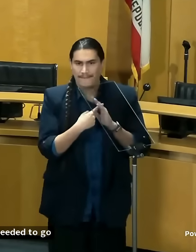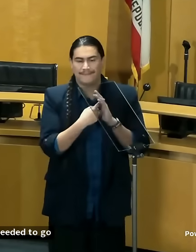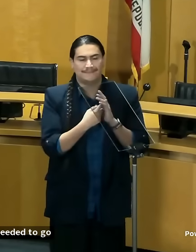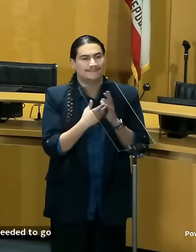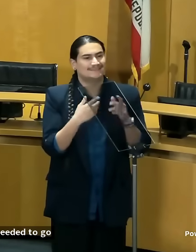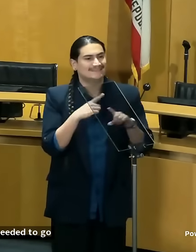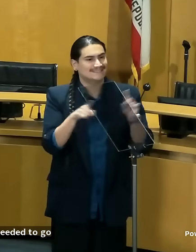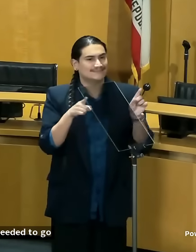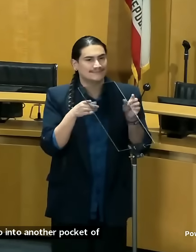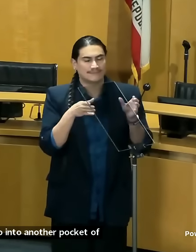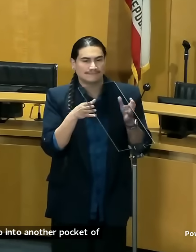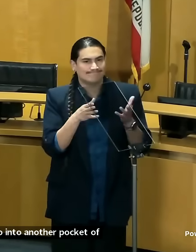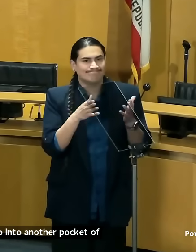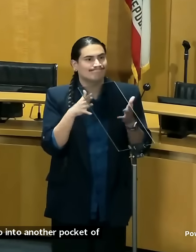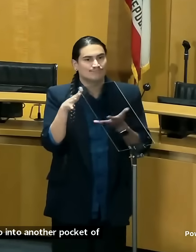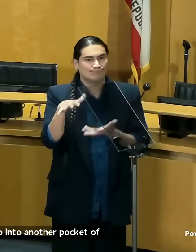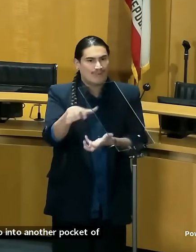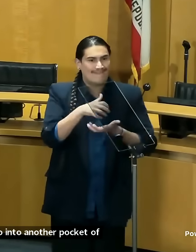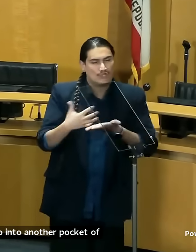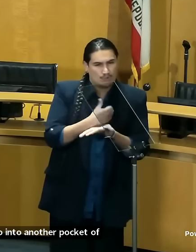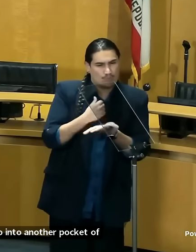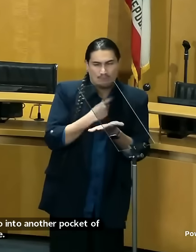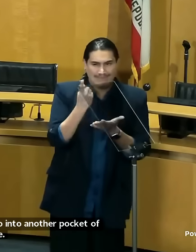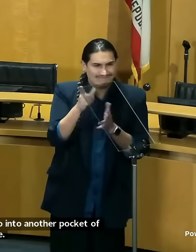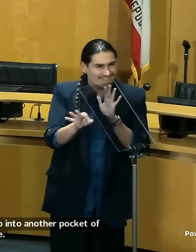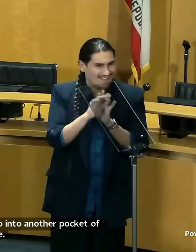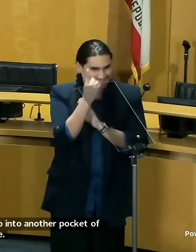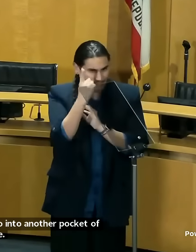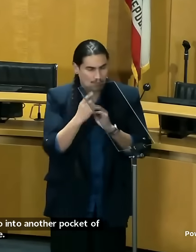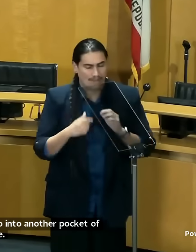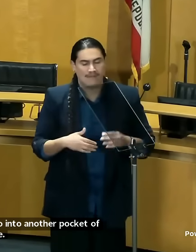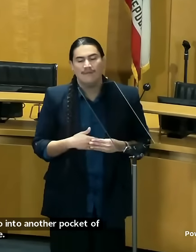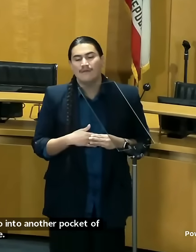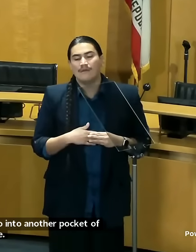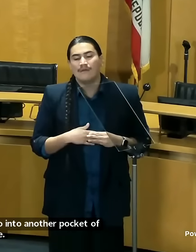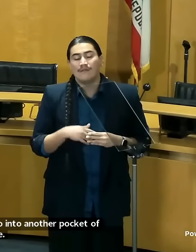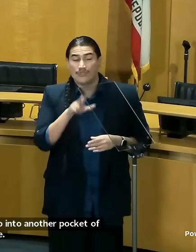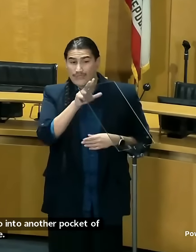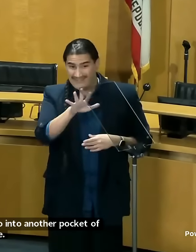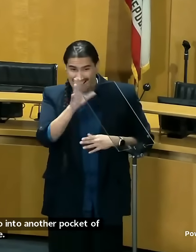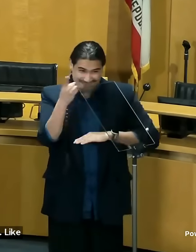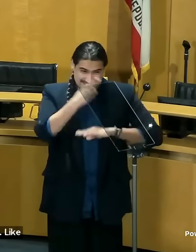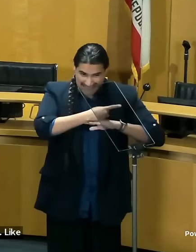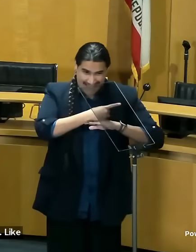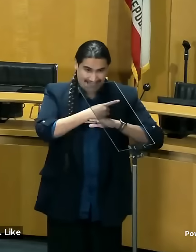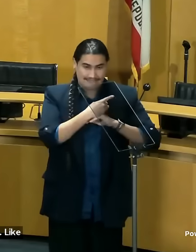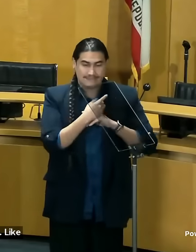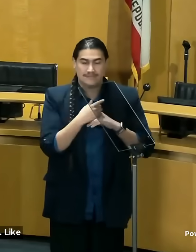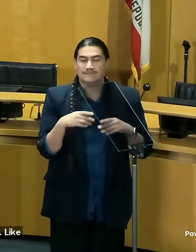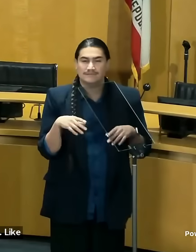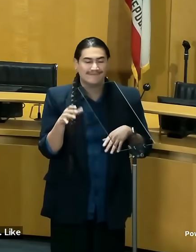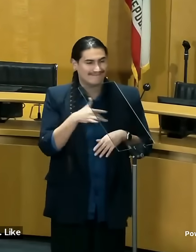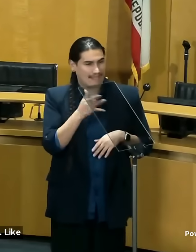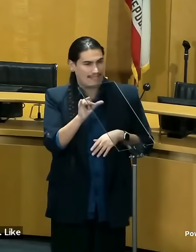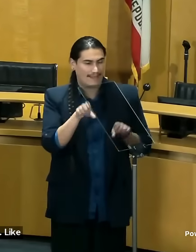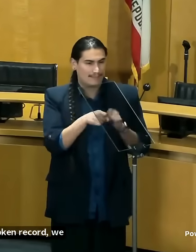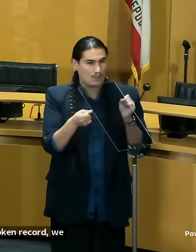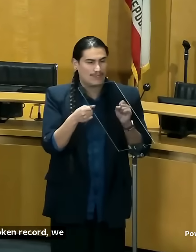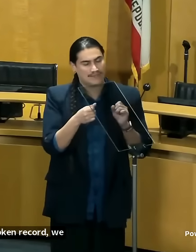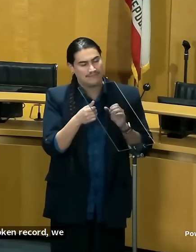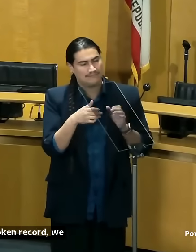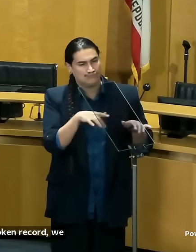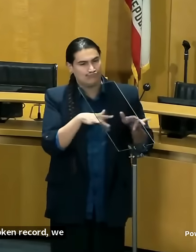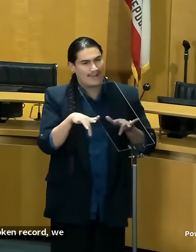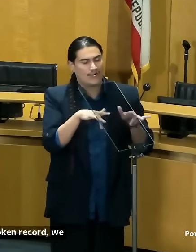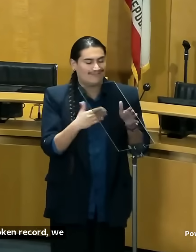of revenue. For 35 days, like a broken record, we said we need